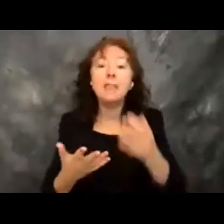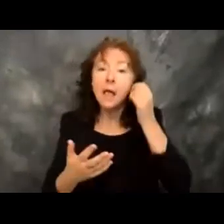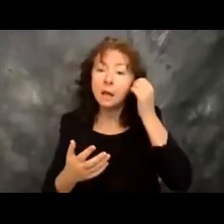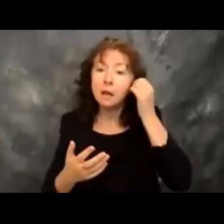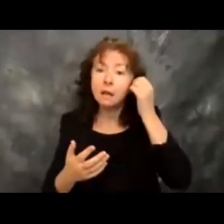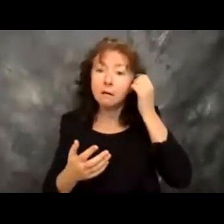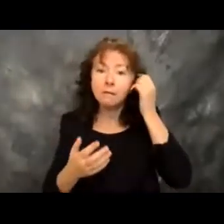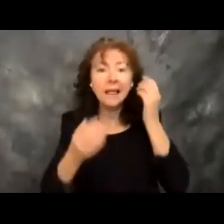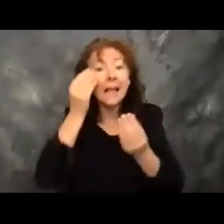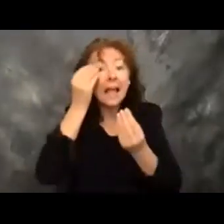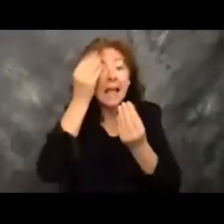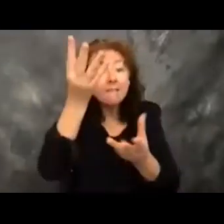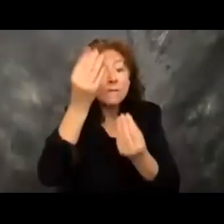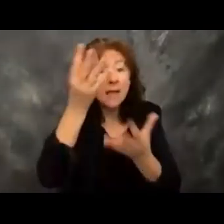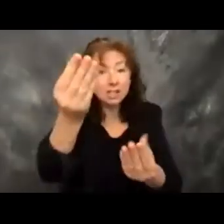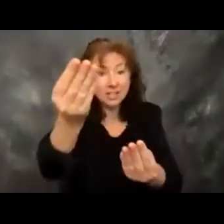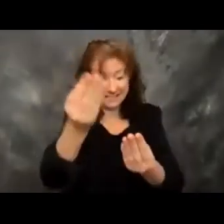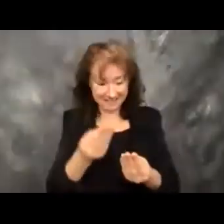the